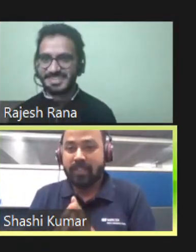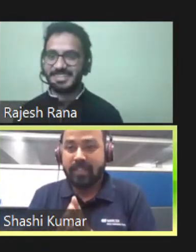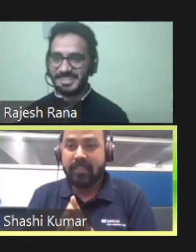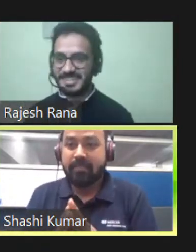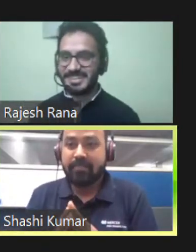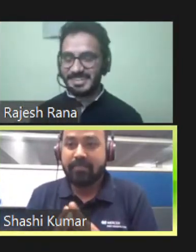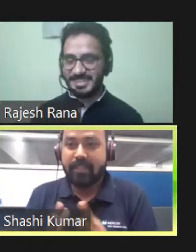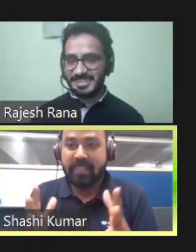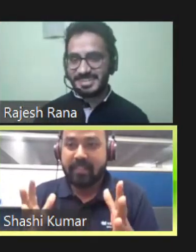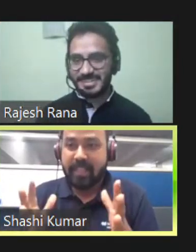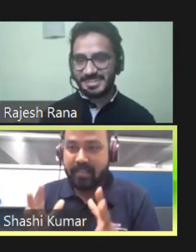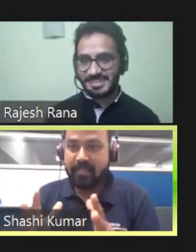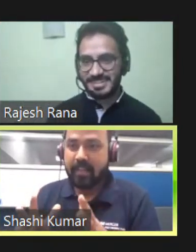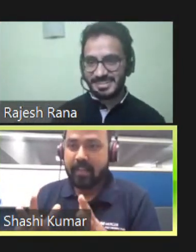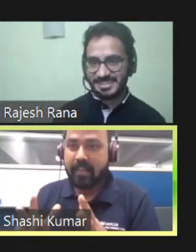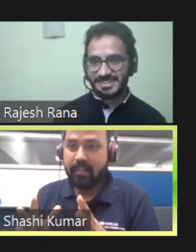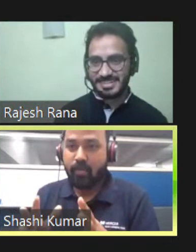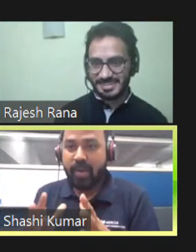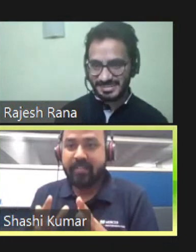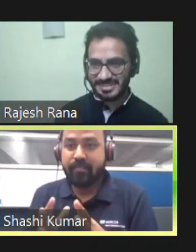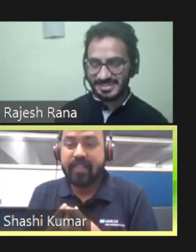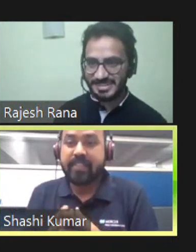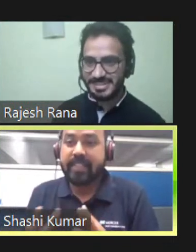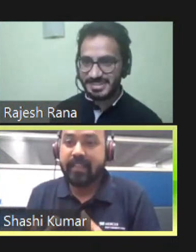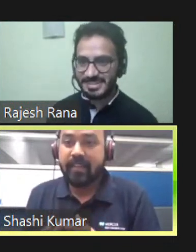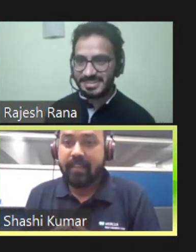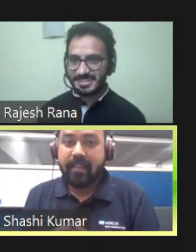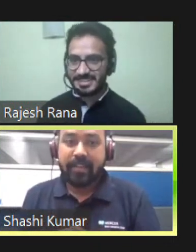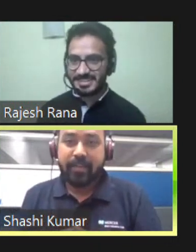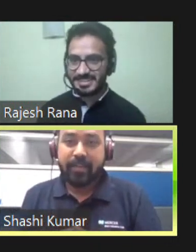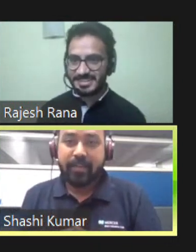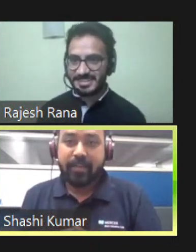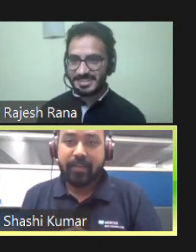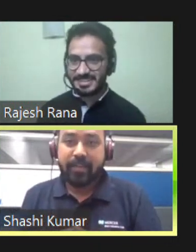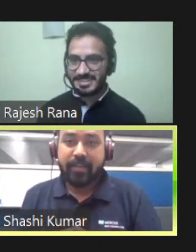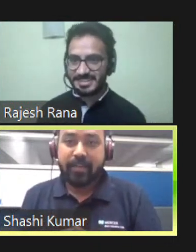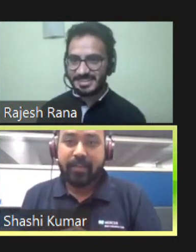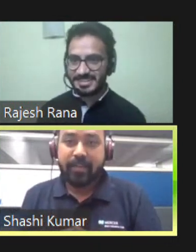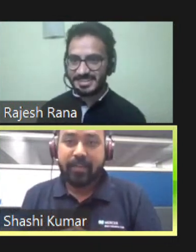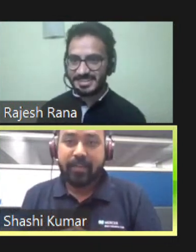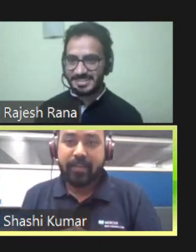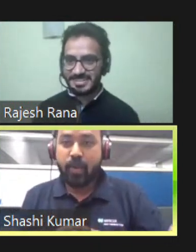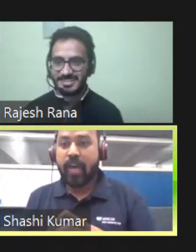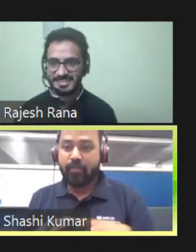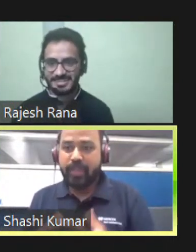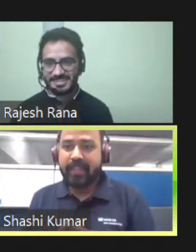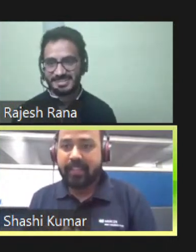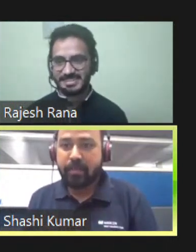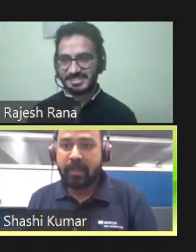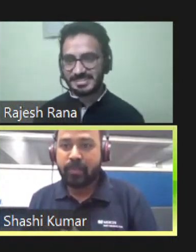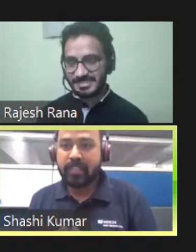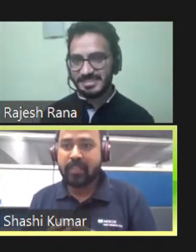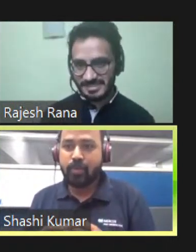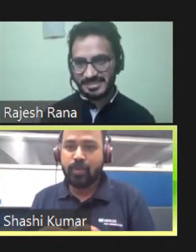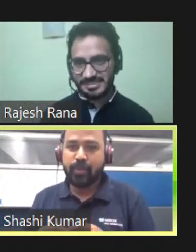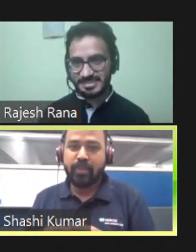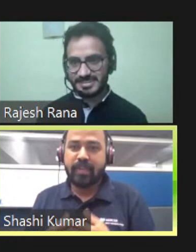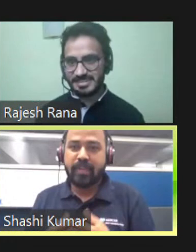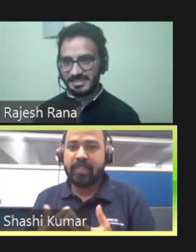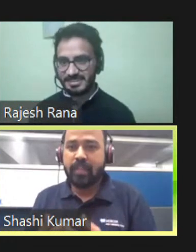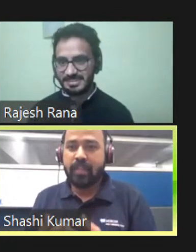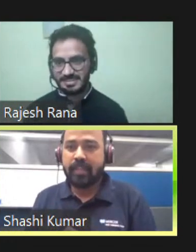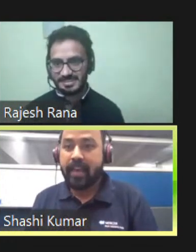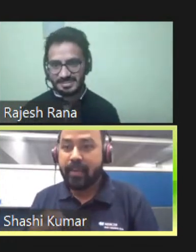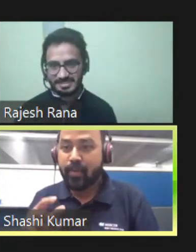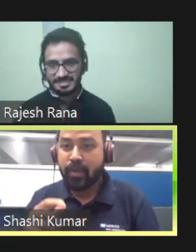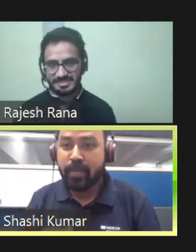because that's a famous thing here when we are sitting at home and virtually connecting with the people. So this is the most famous